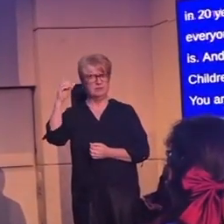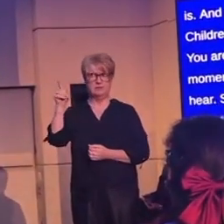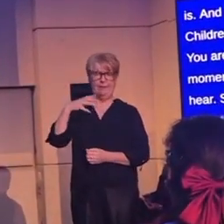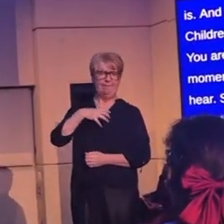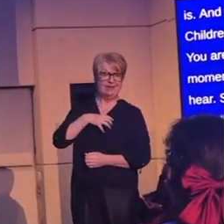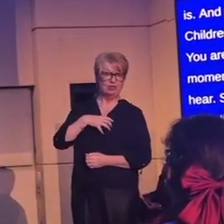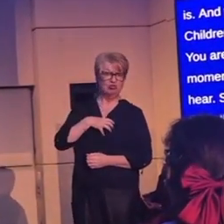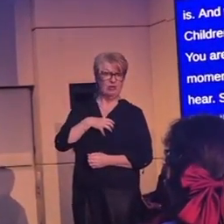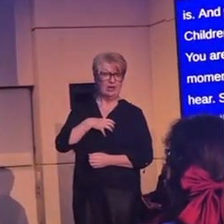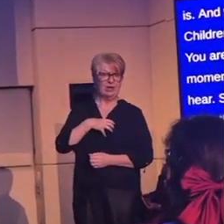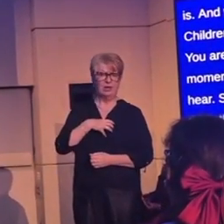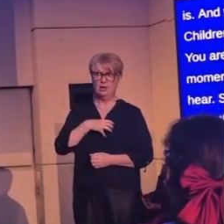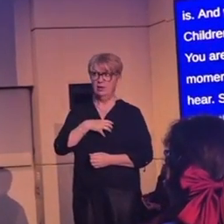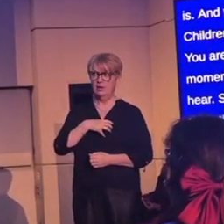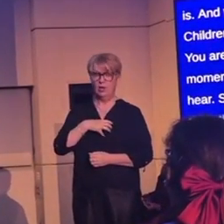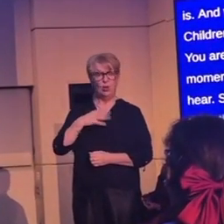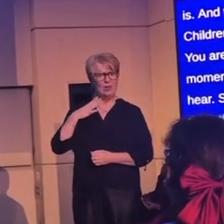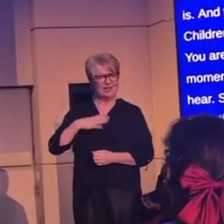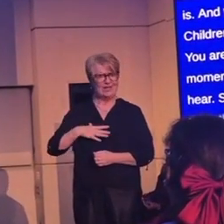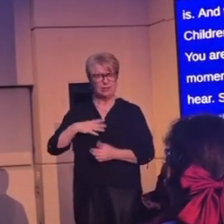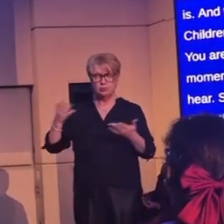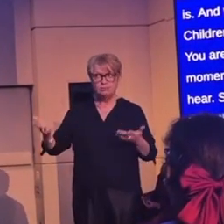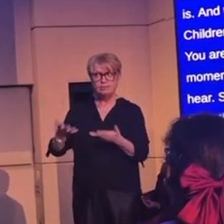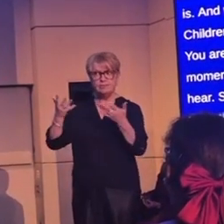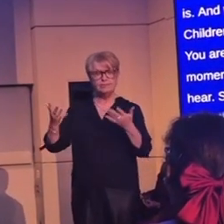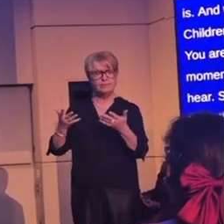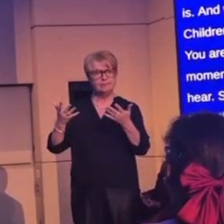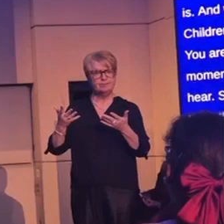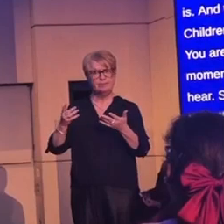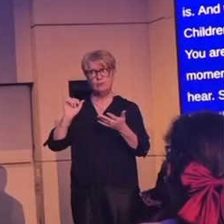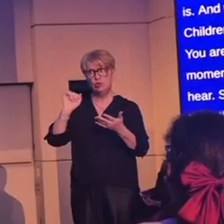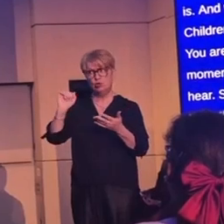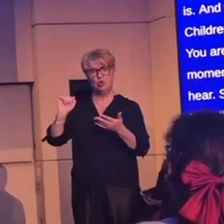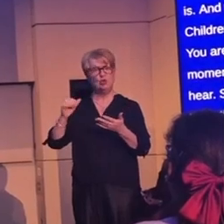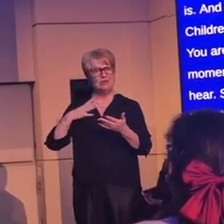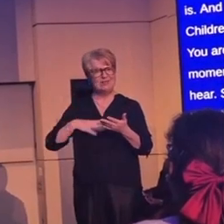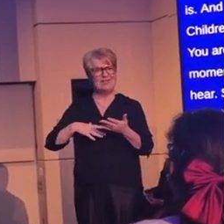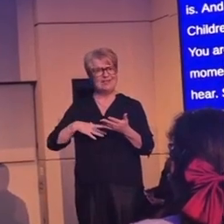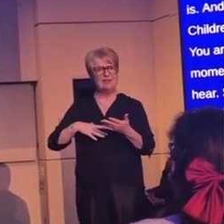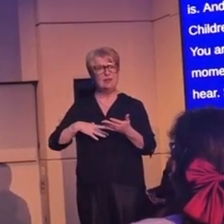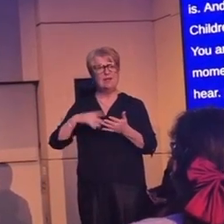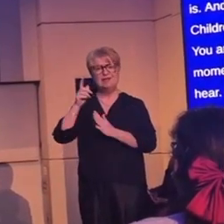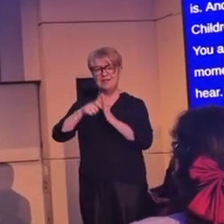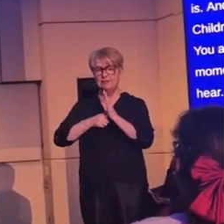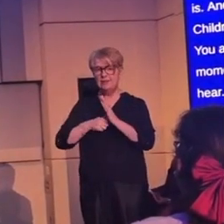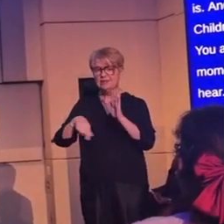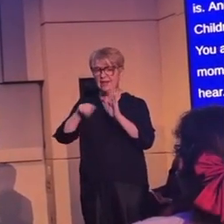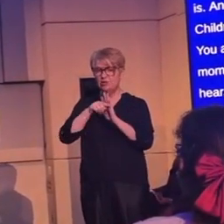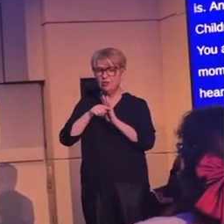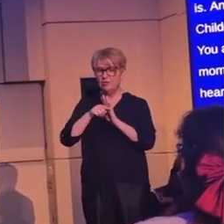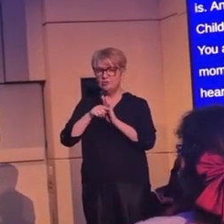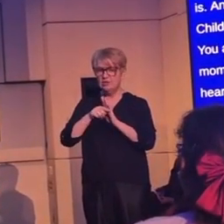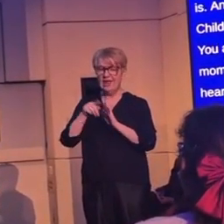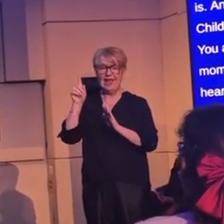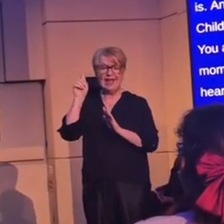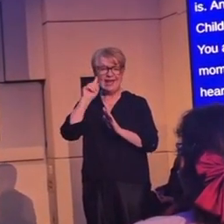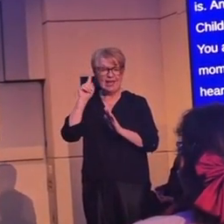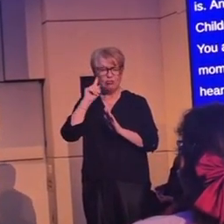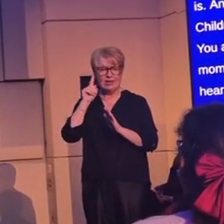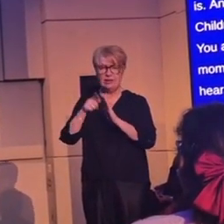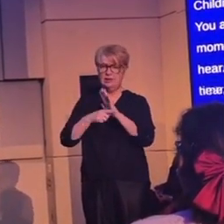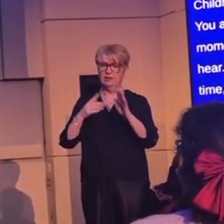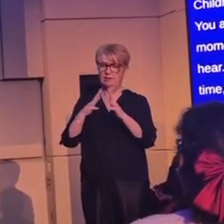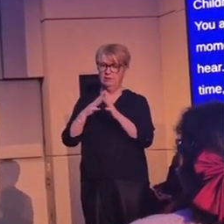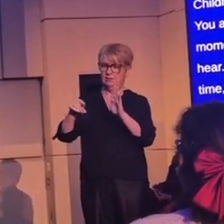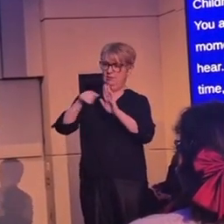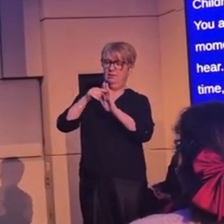need to strengthen the hearing impairment strategy within the disability legislation. Create